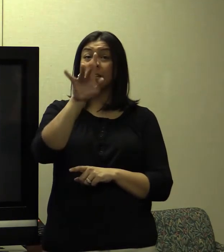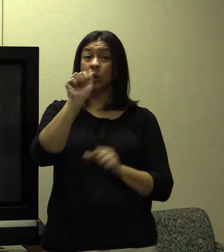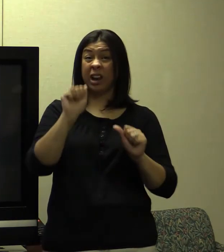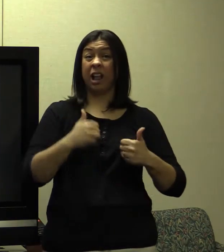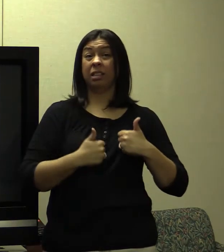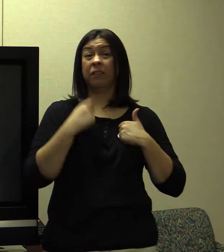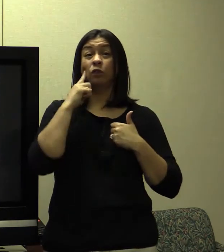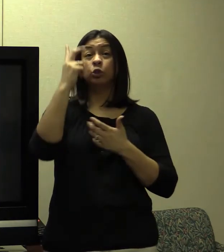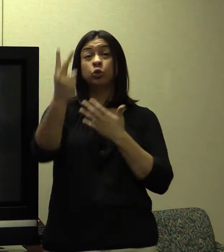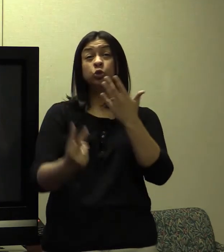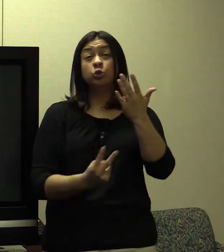2 hours.